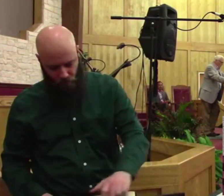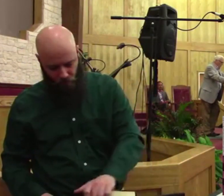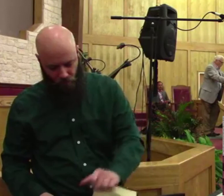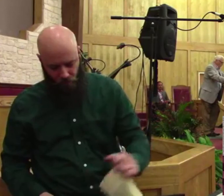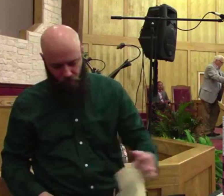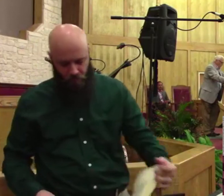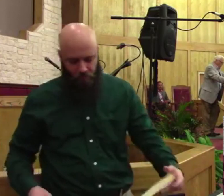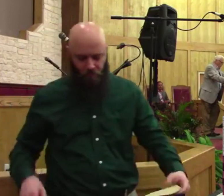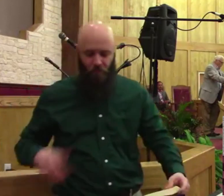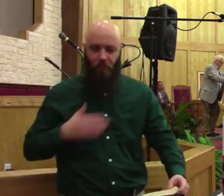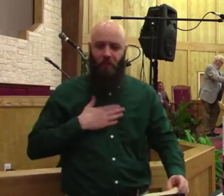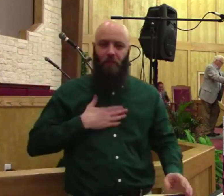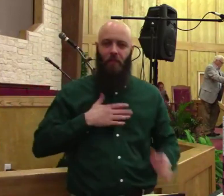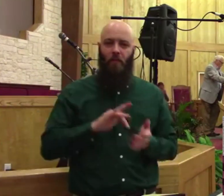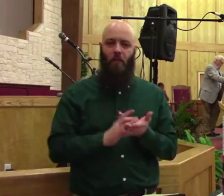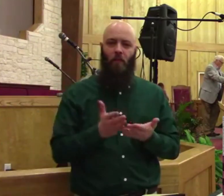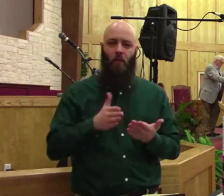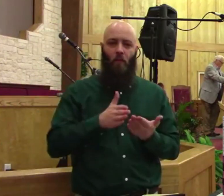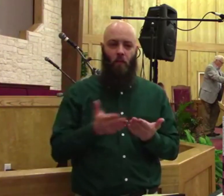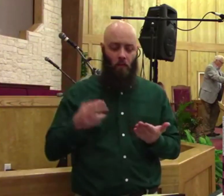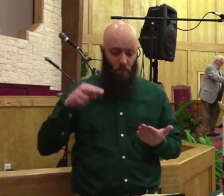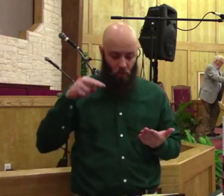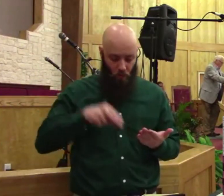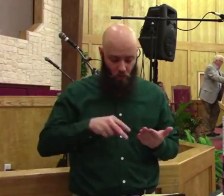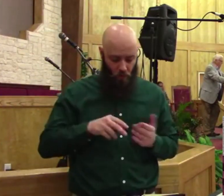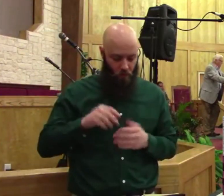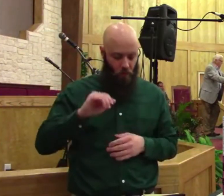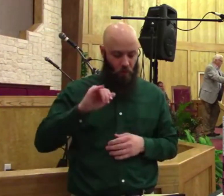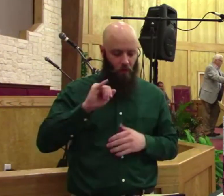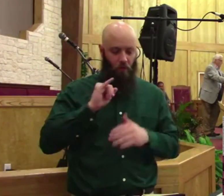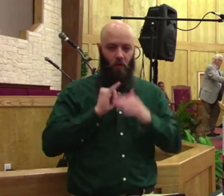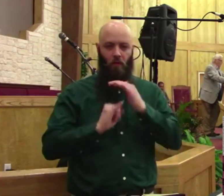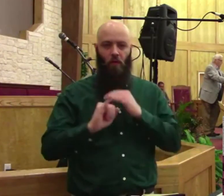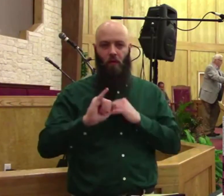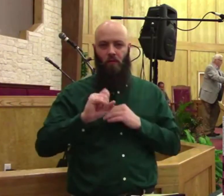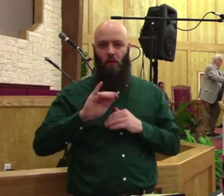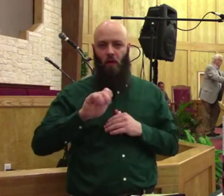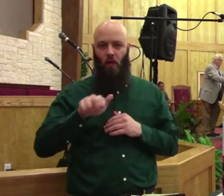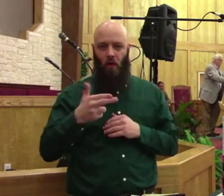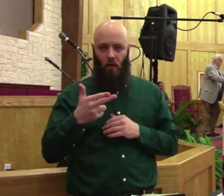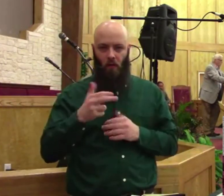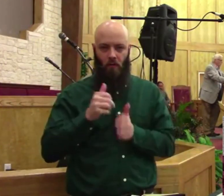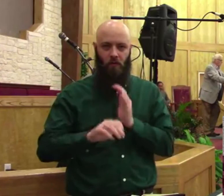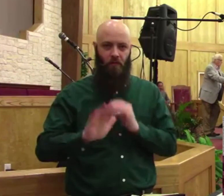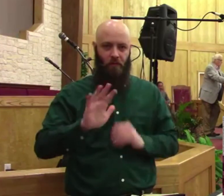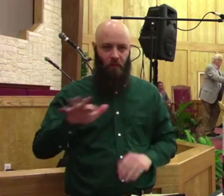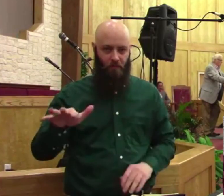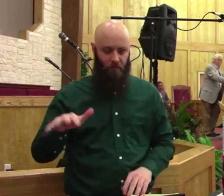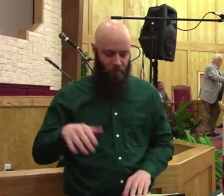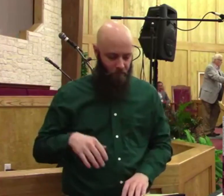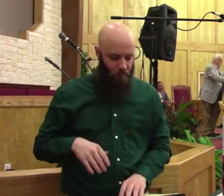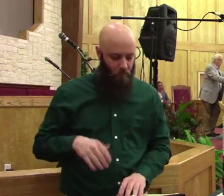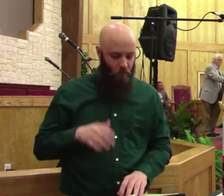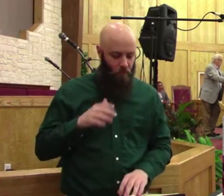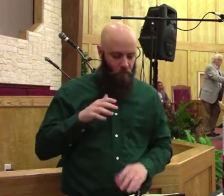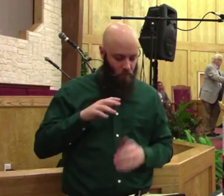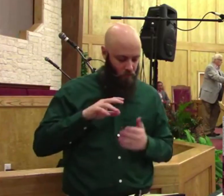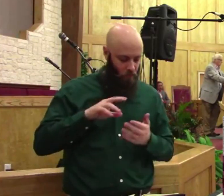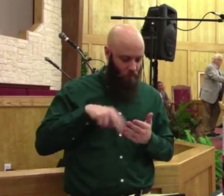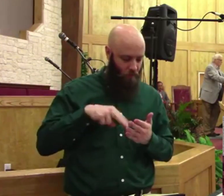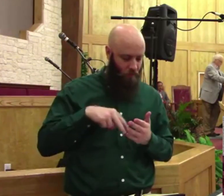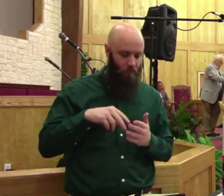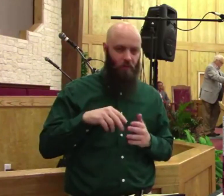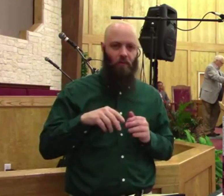open your Bibles to Book of Isaiah, chapter 55. We'll be reading the first 9